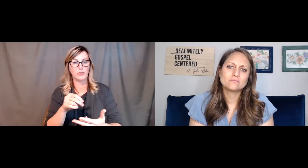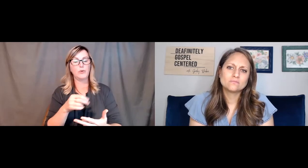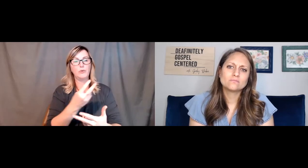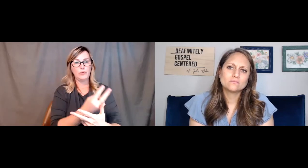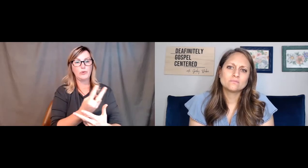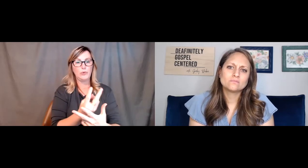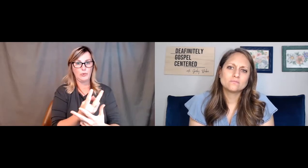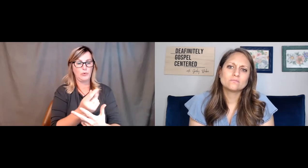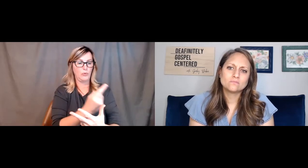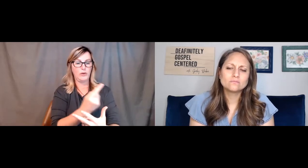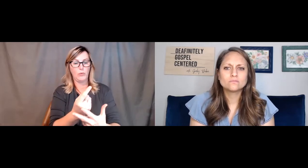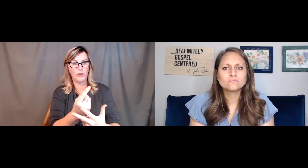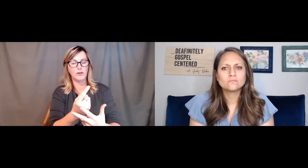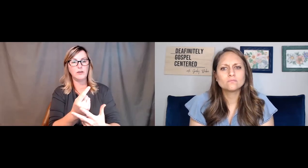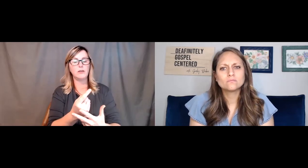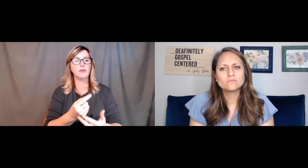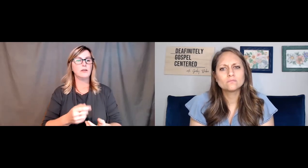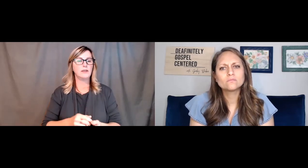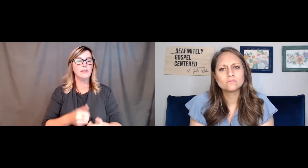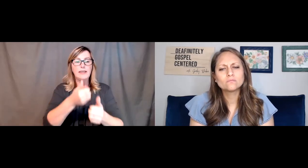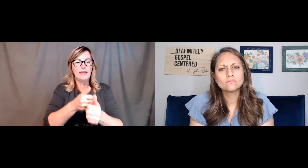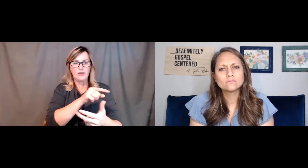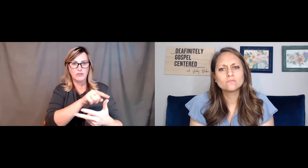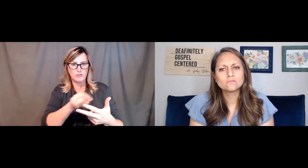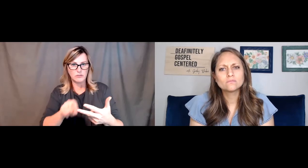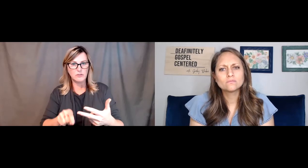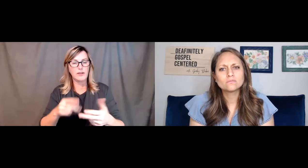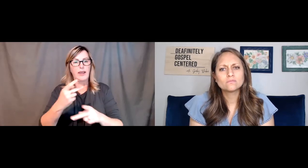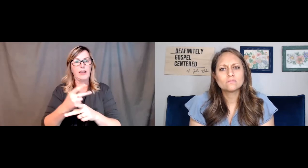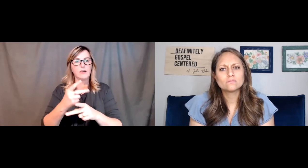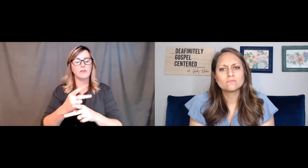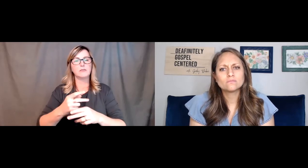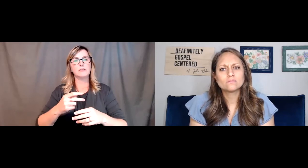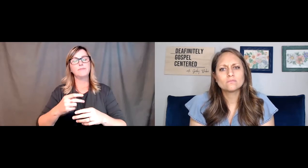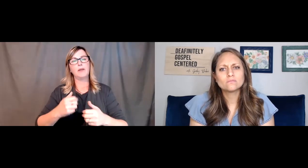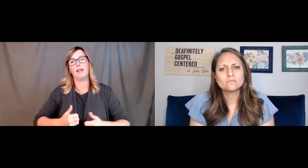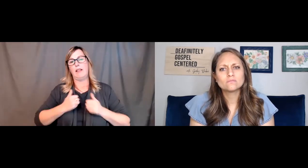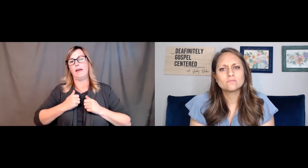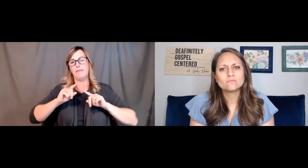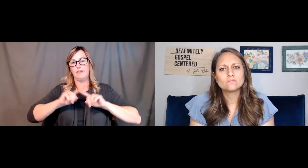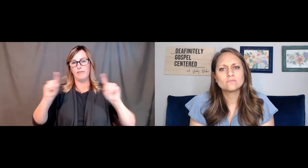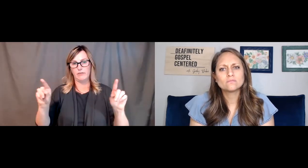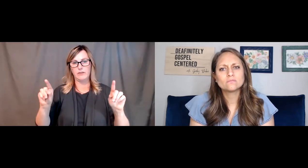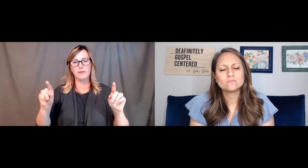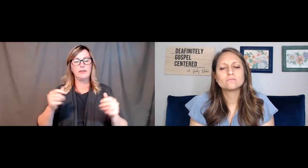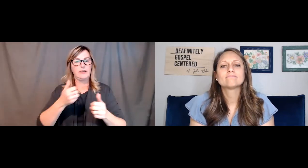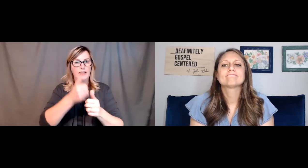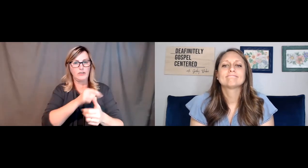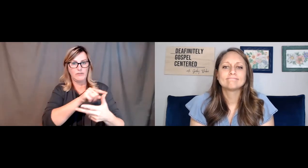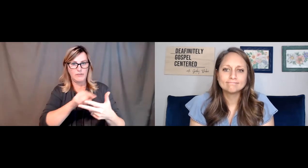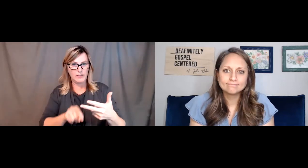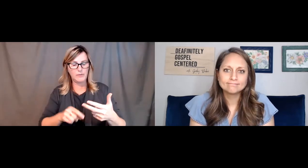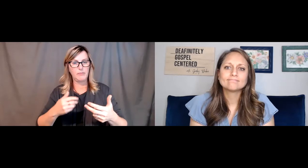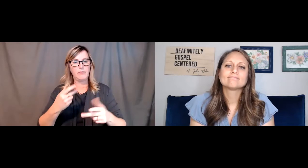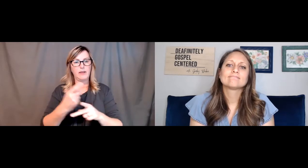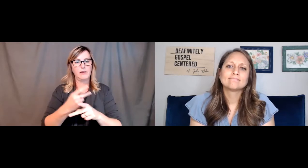and then so I have two daughter-in-laws. And each of